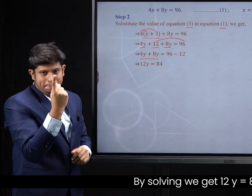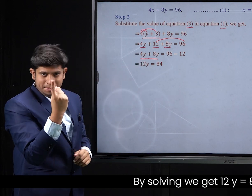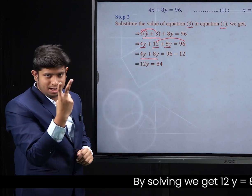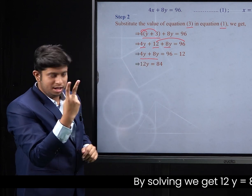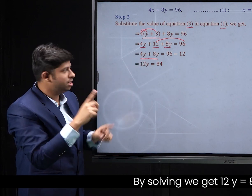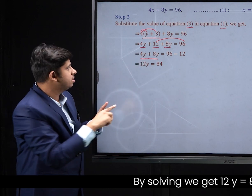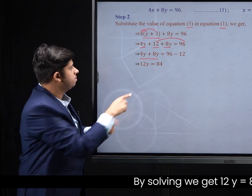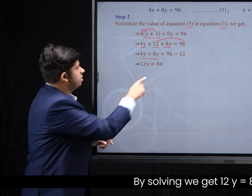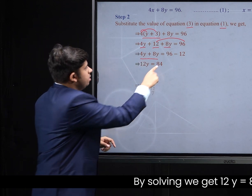84.